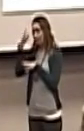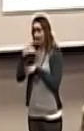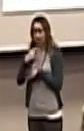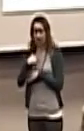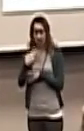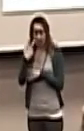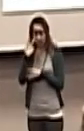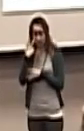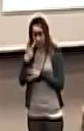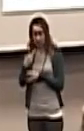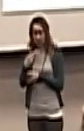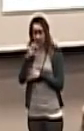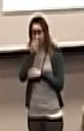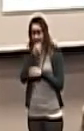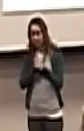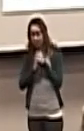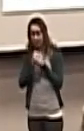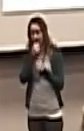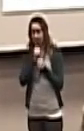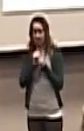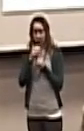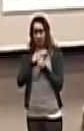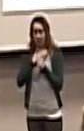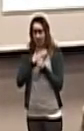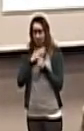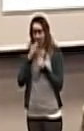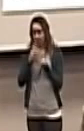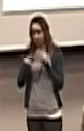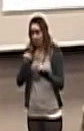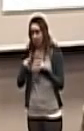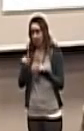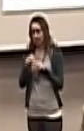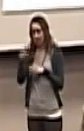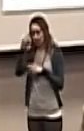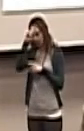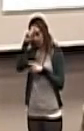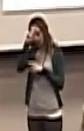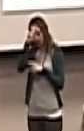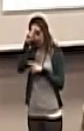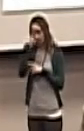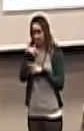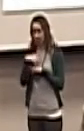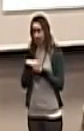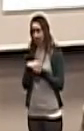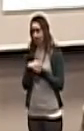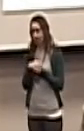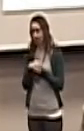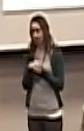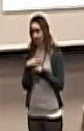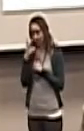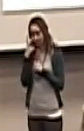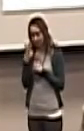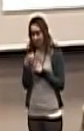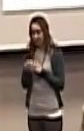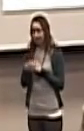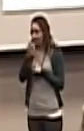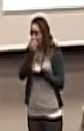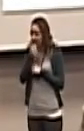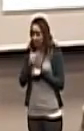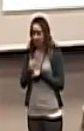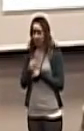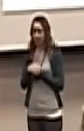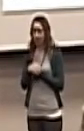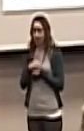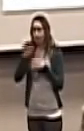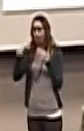and I've heard their cry and their suffering because of the taskmasters and their suffering. The